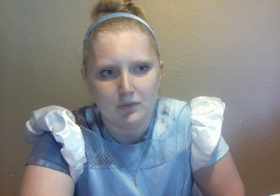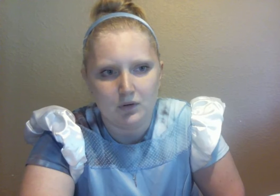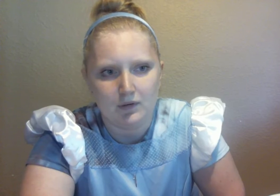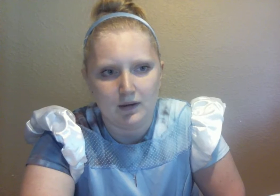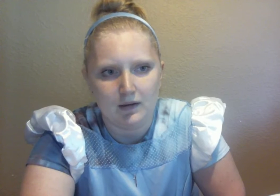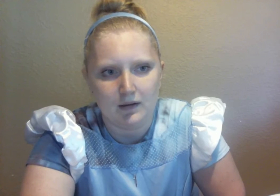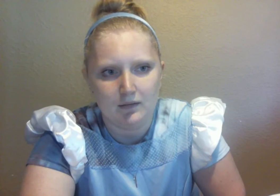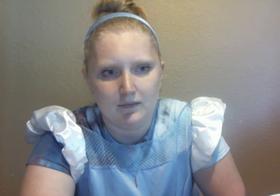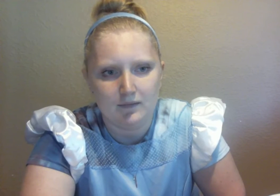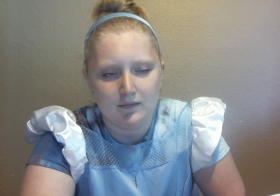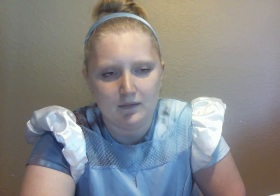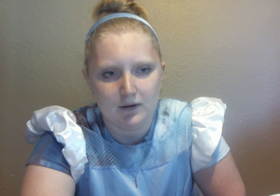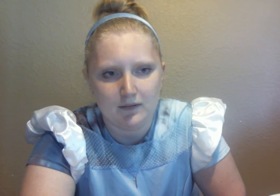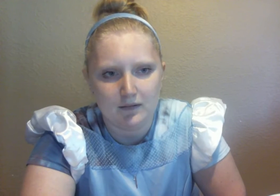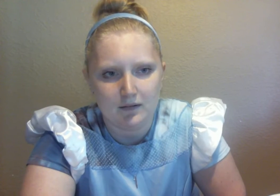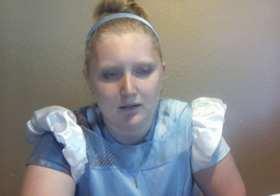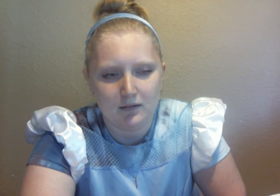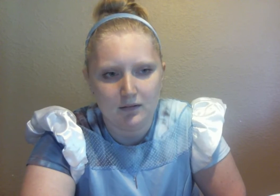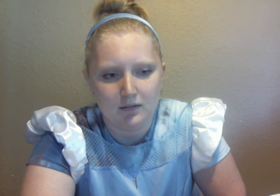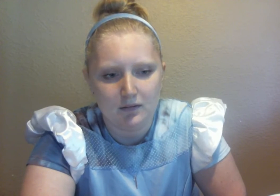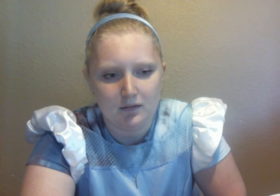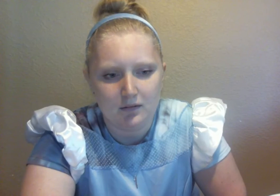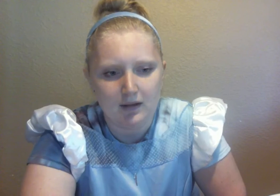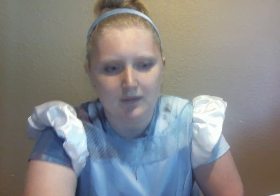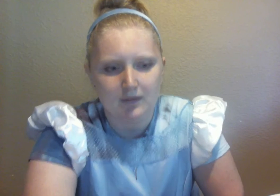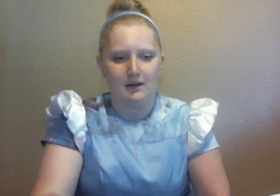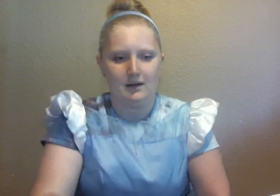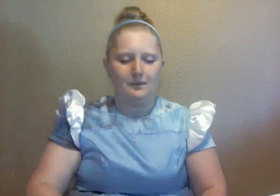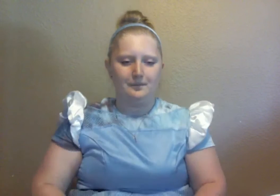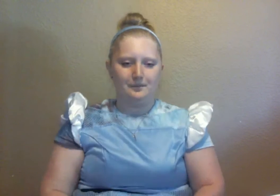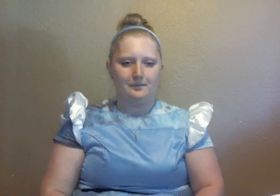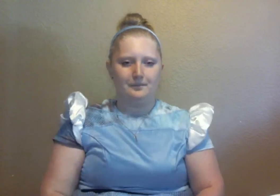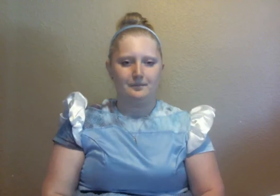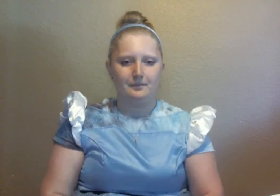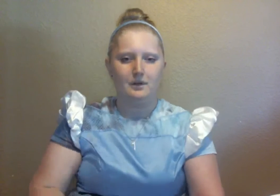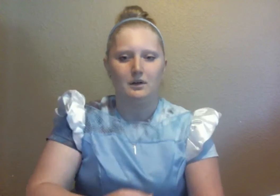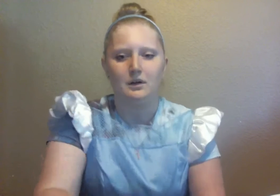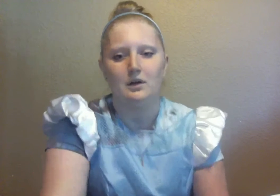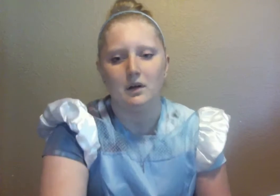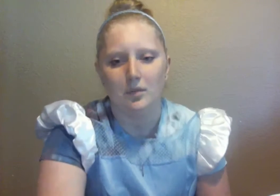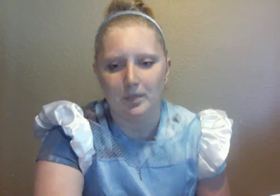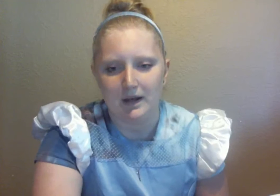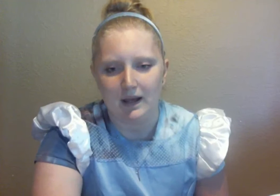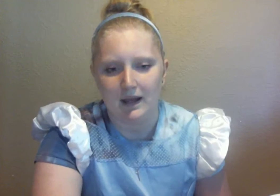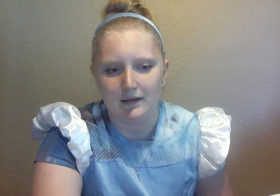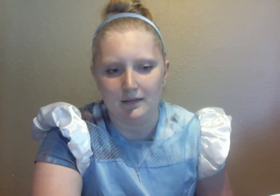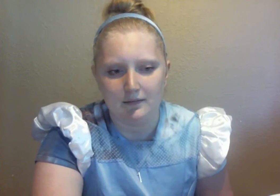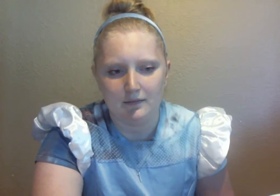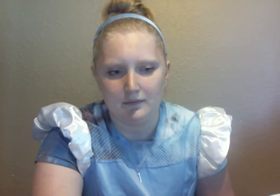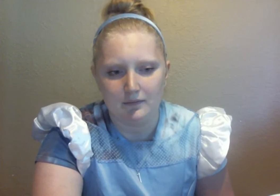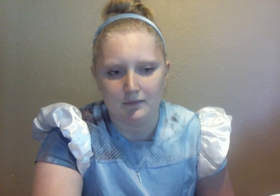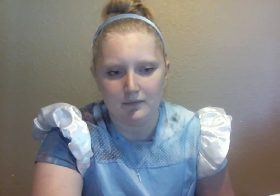Hold on, this isn't the right song. Here we go. Remember that magical afternoon the whole